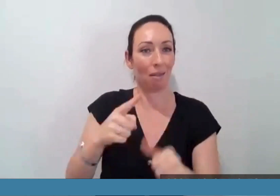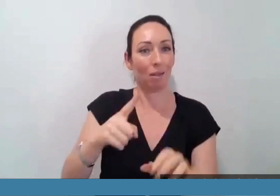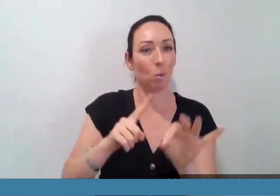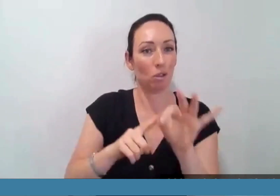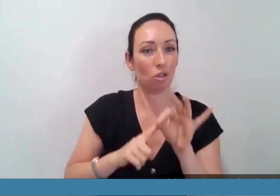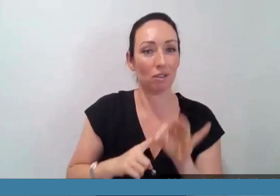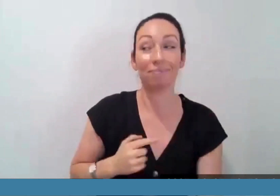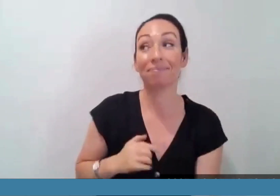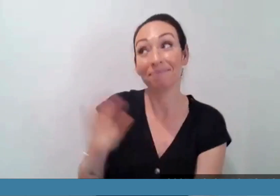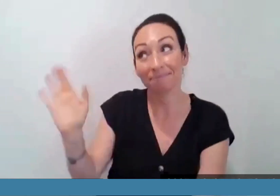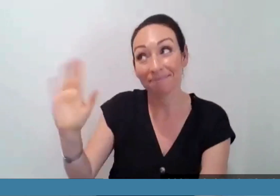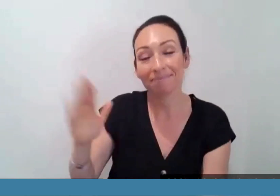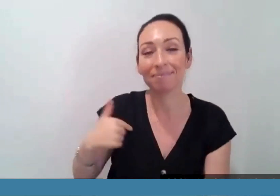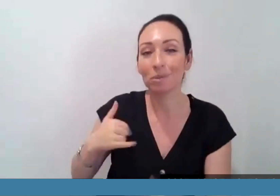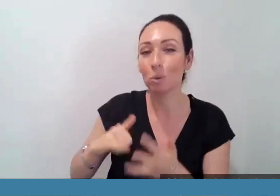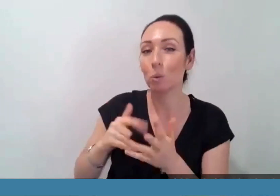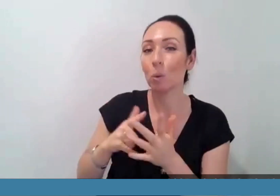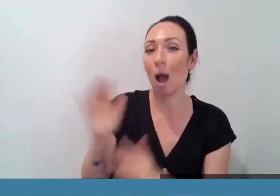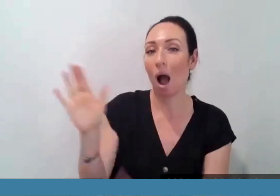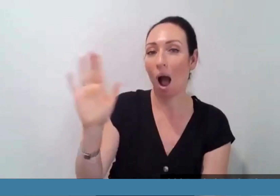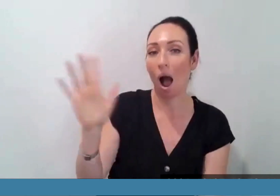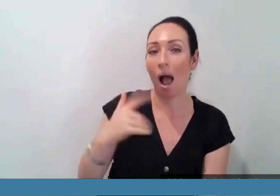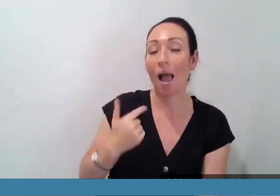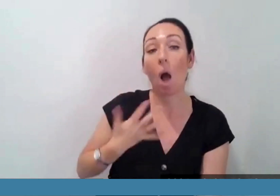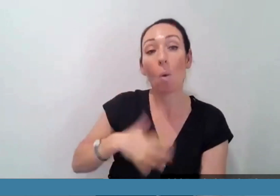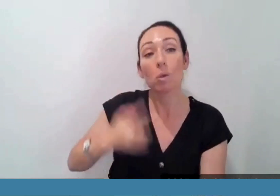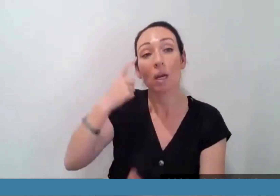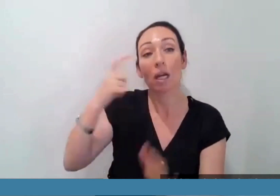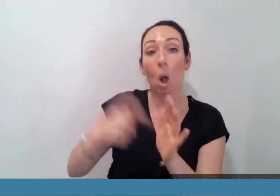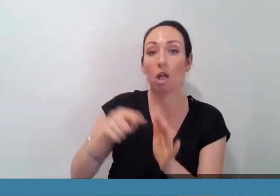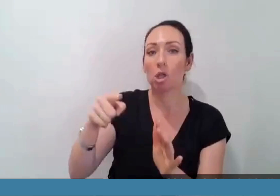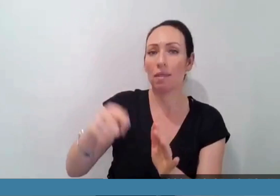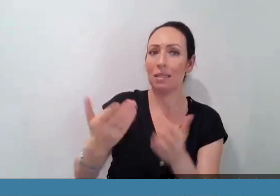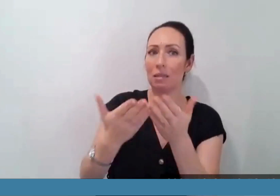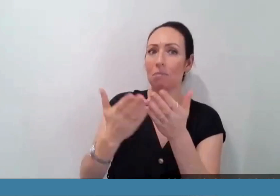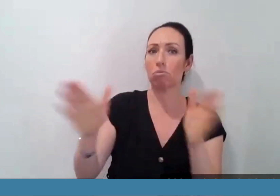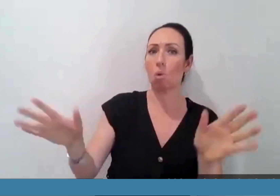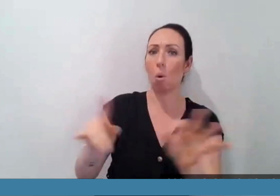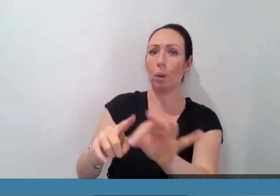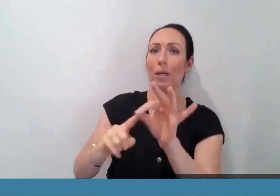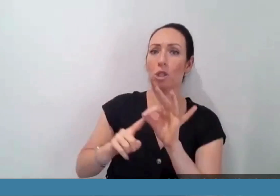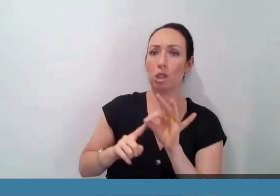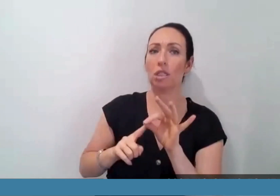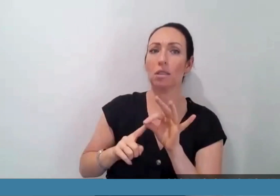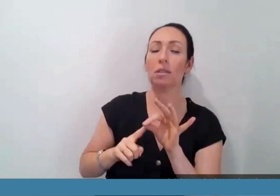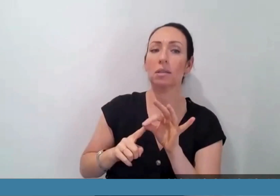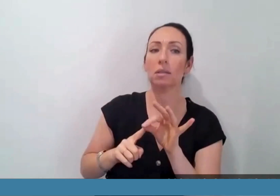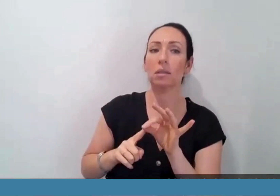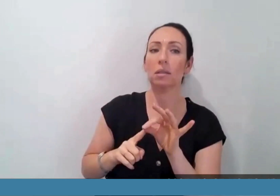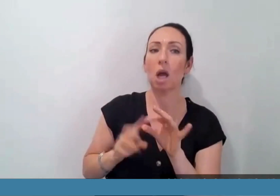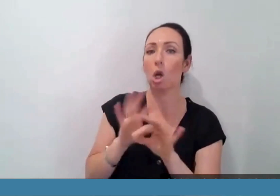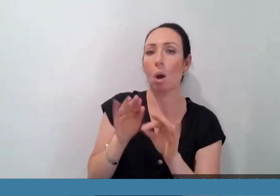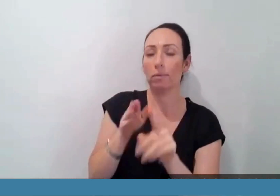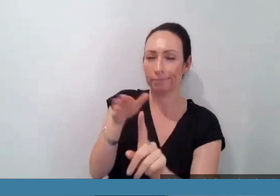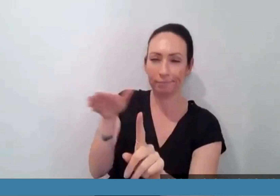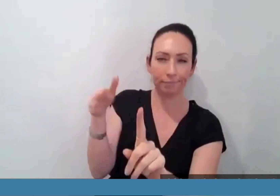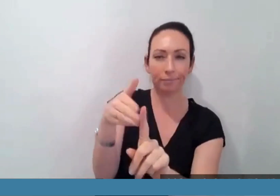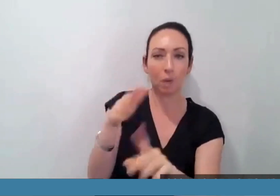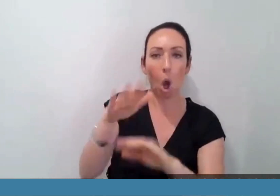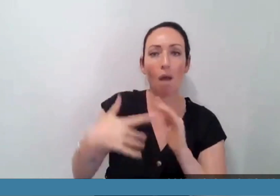speaking. And just to acknowledge that this is a broader question rather than focused on the commissioned